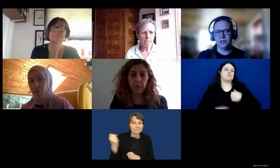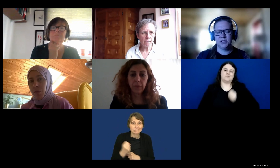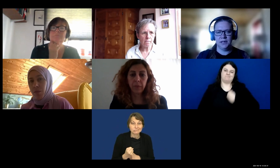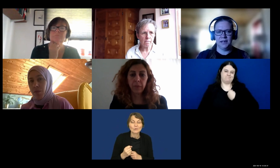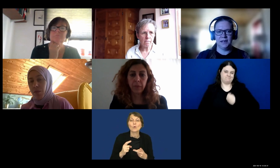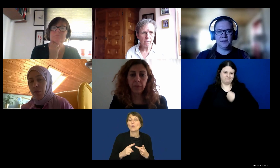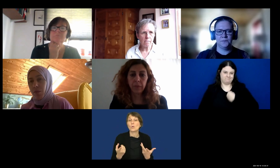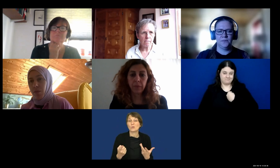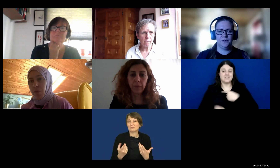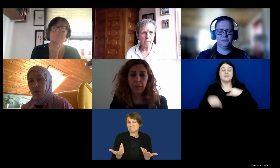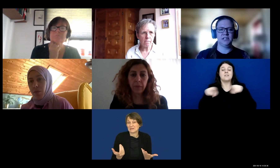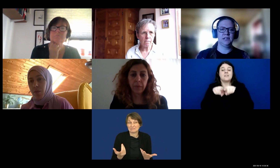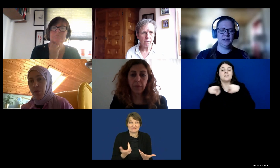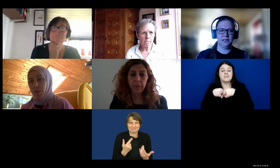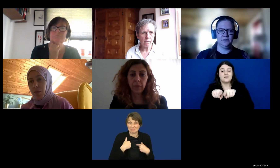what